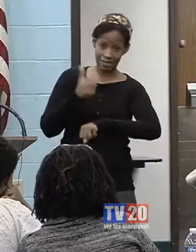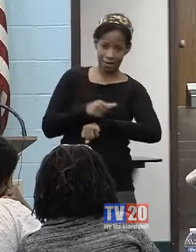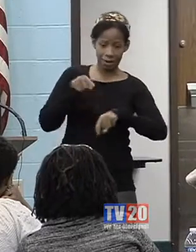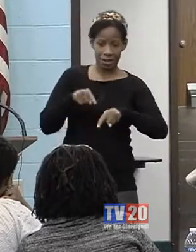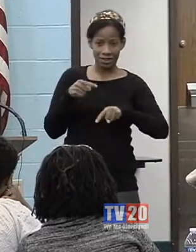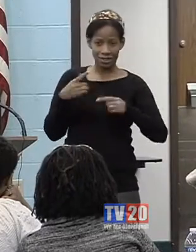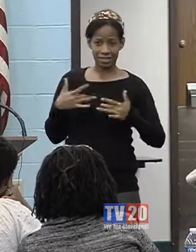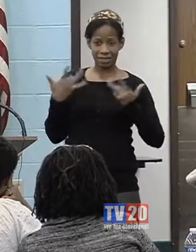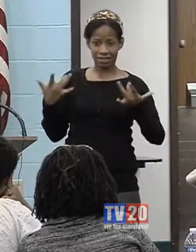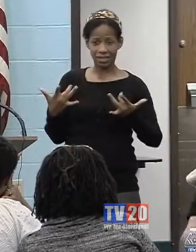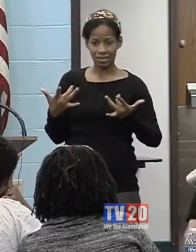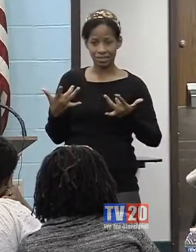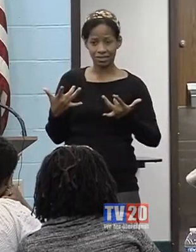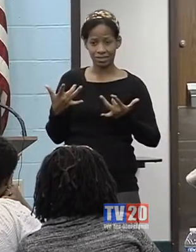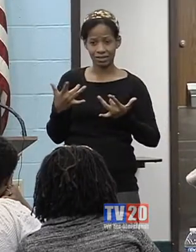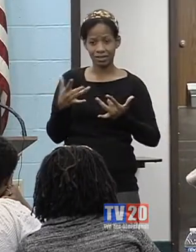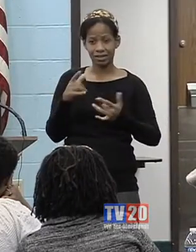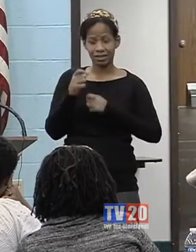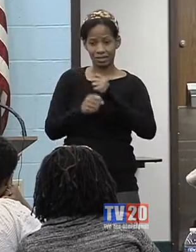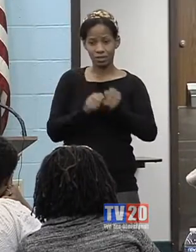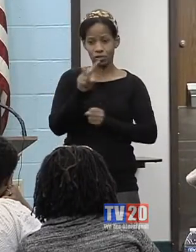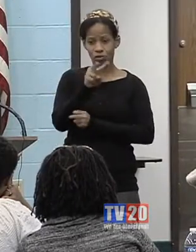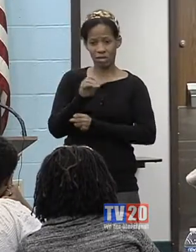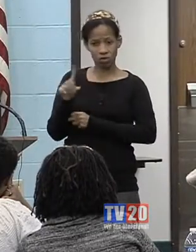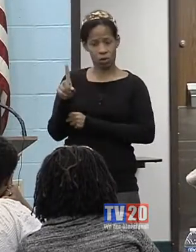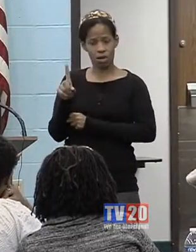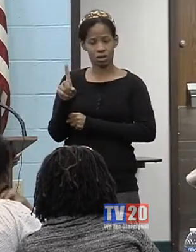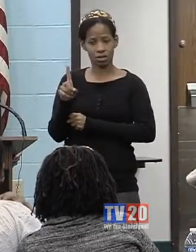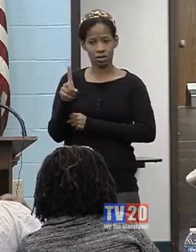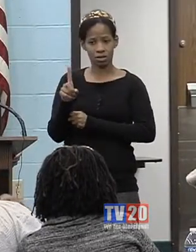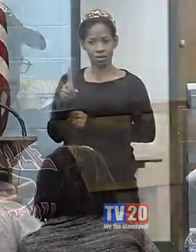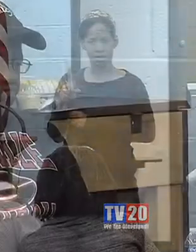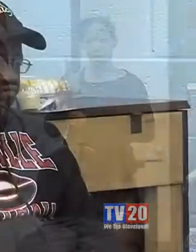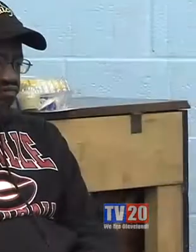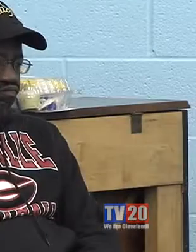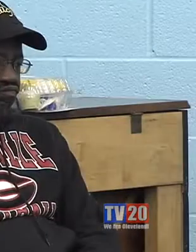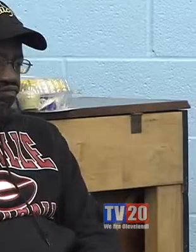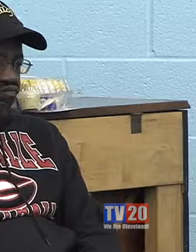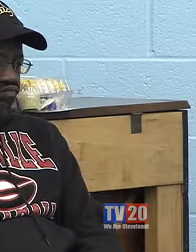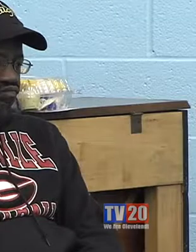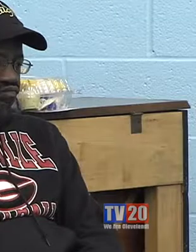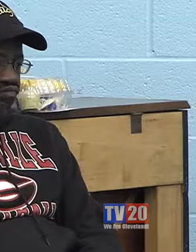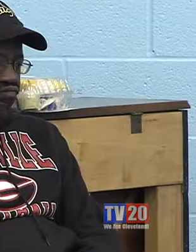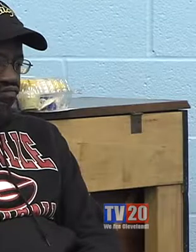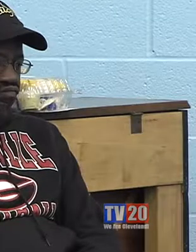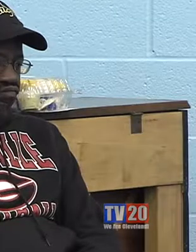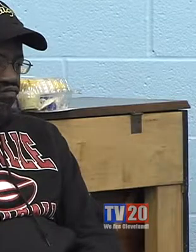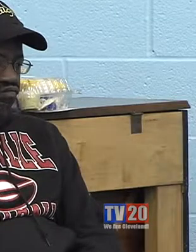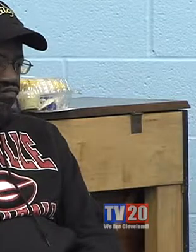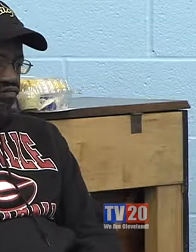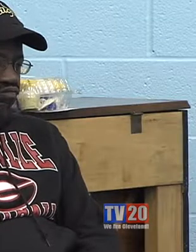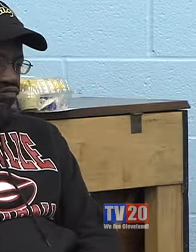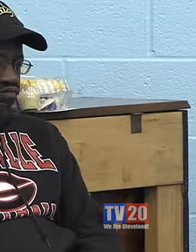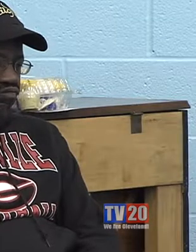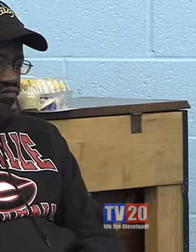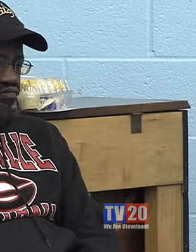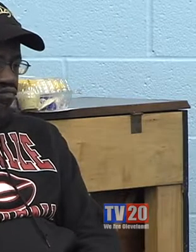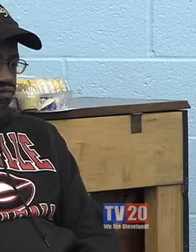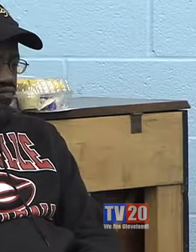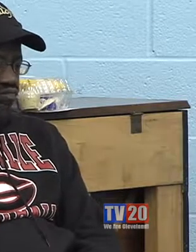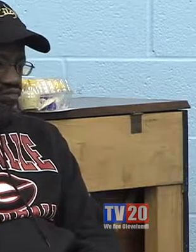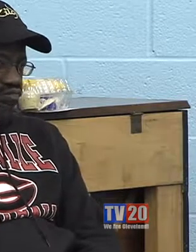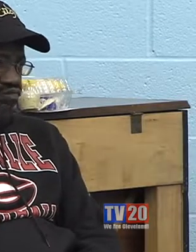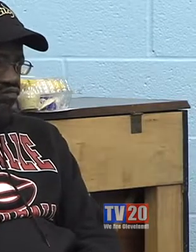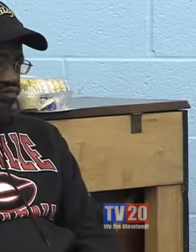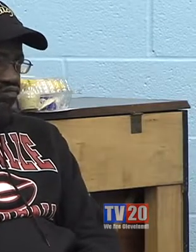He's been a council member since 2001. He represents Ward 9, which includes the neighborhoods of Glenville and parts of University